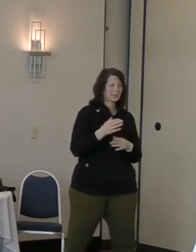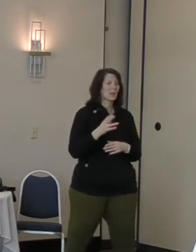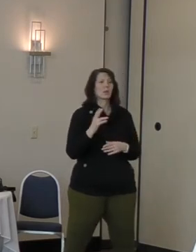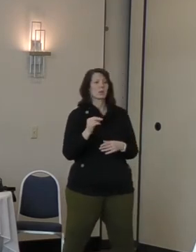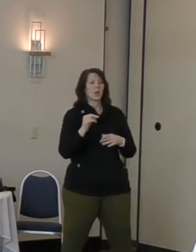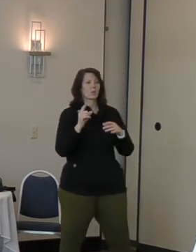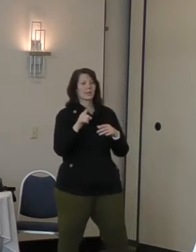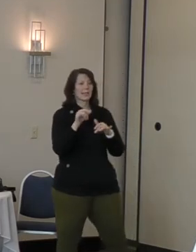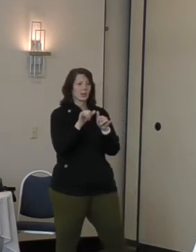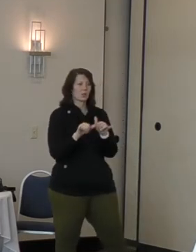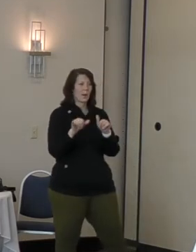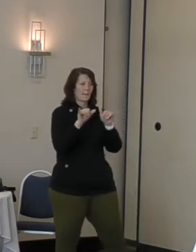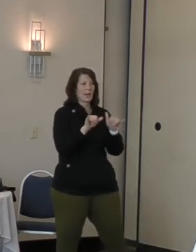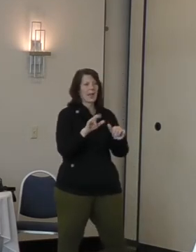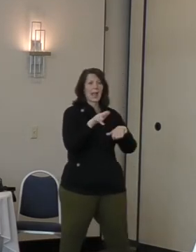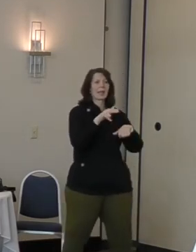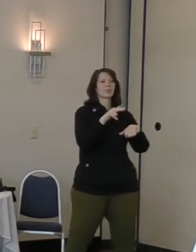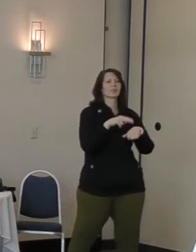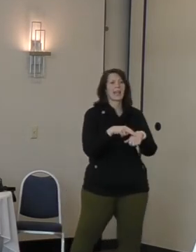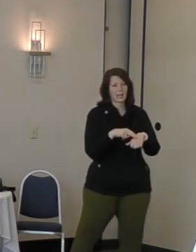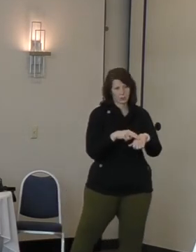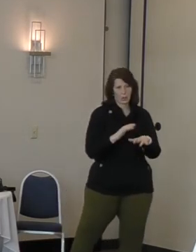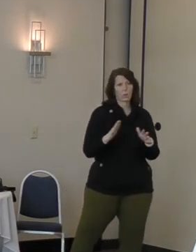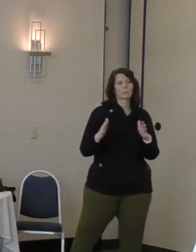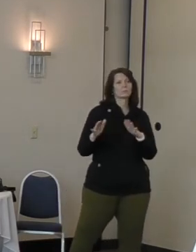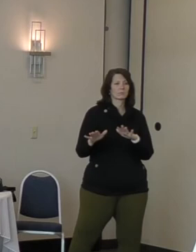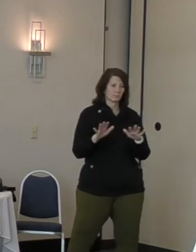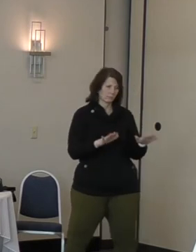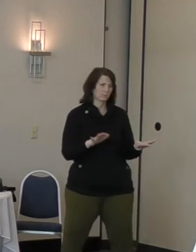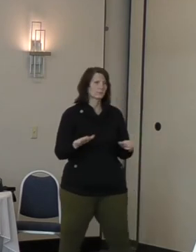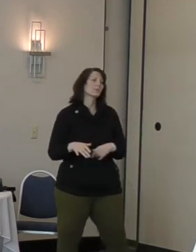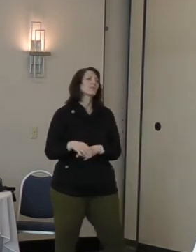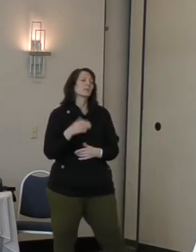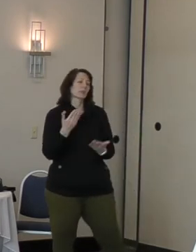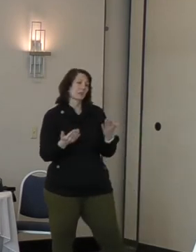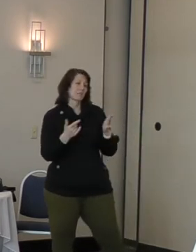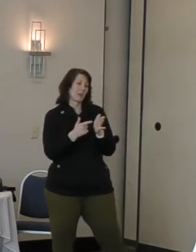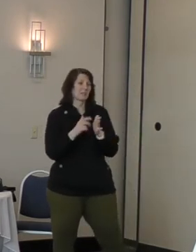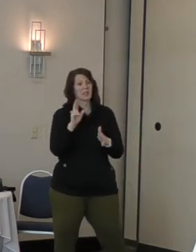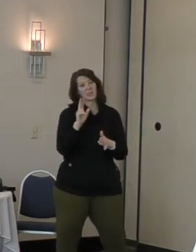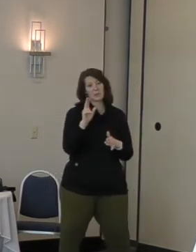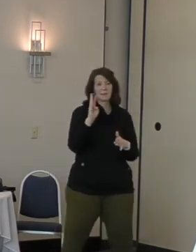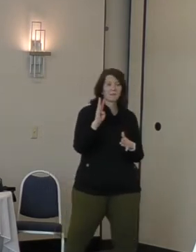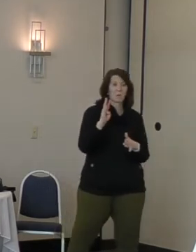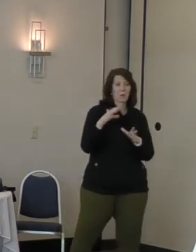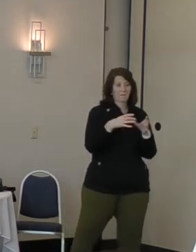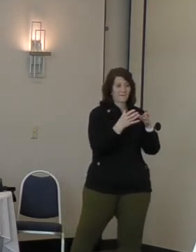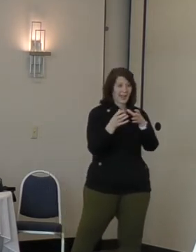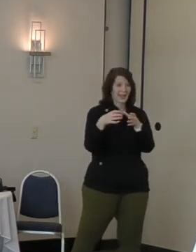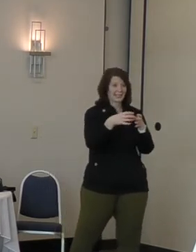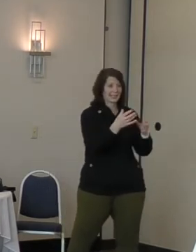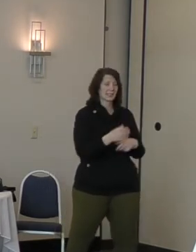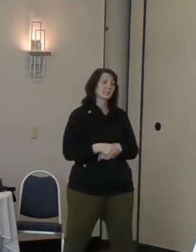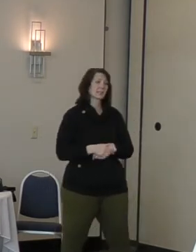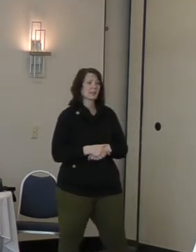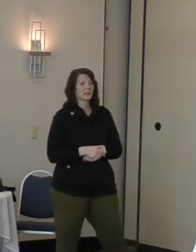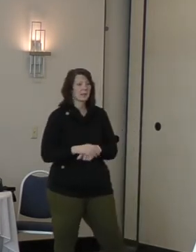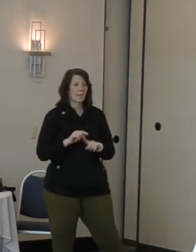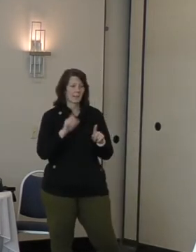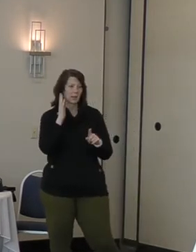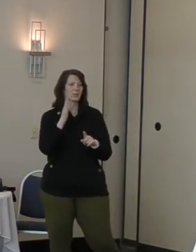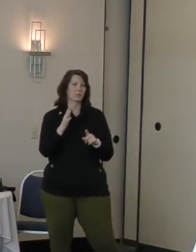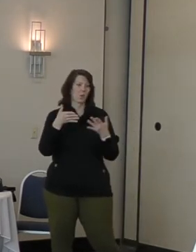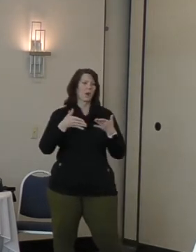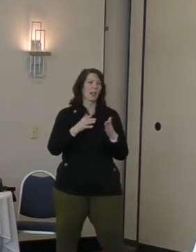into your pattern in a natural manner. And it might take 3 to 4 phases, but it's going